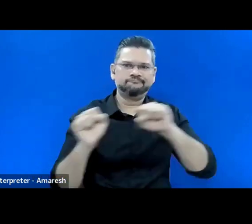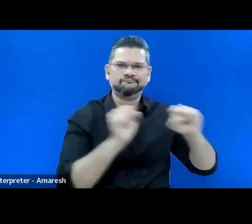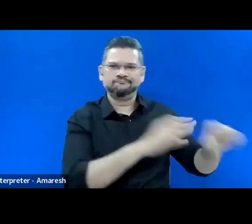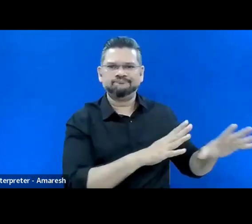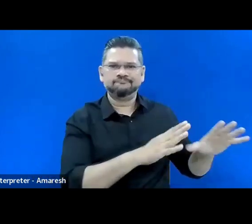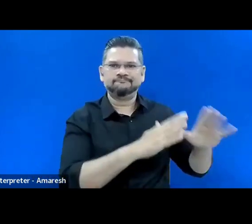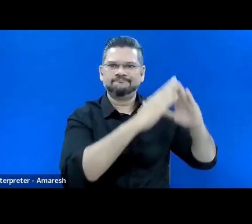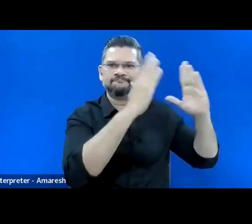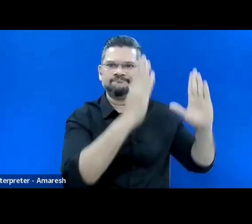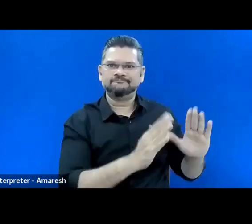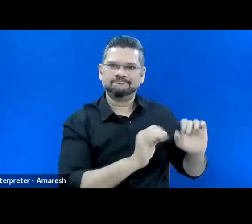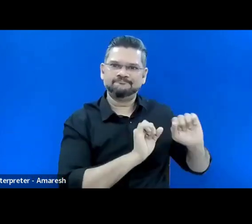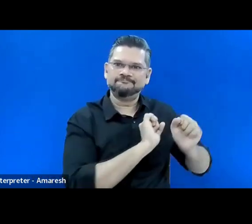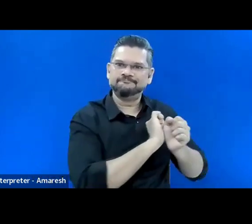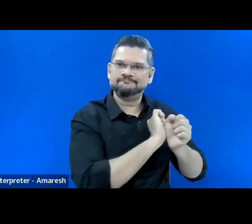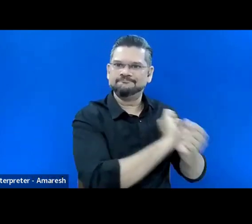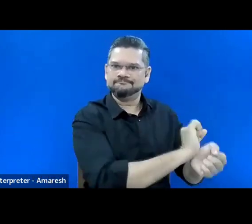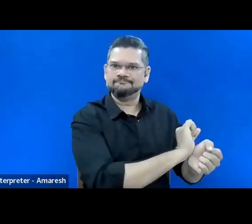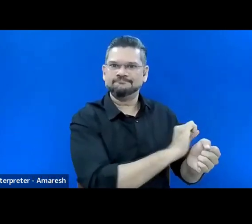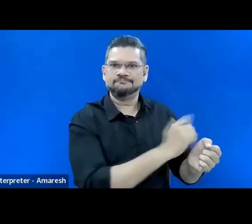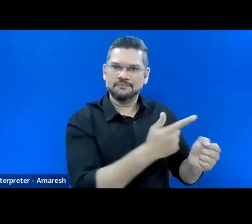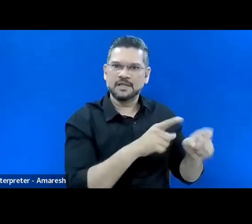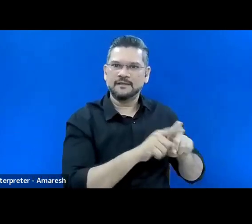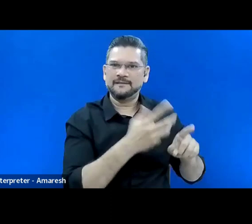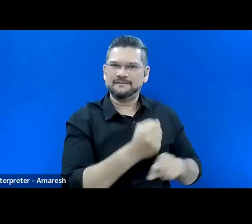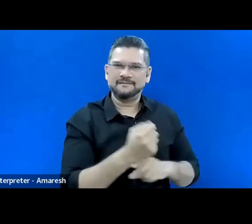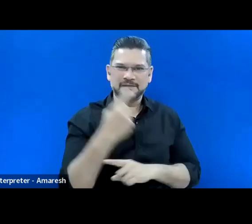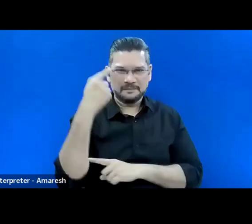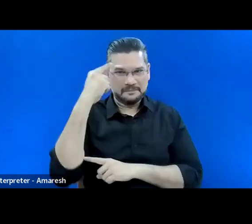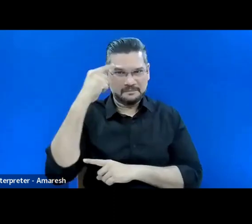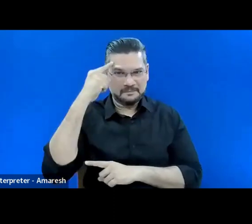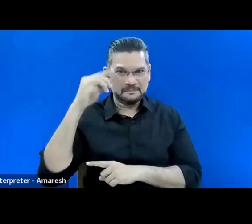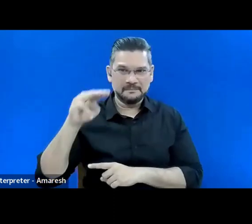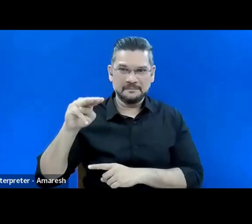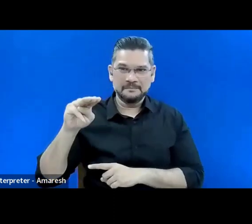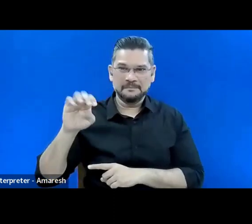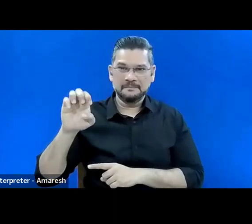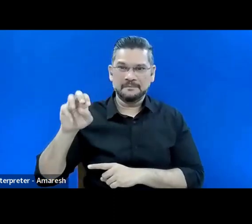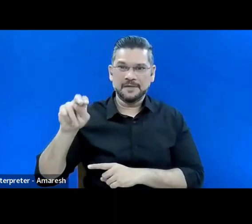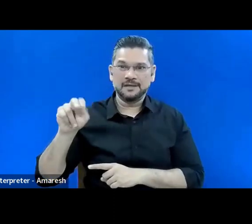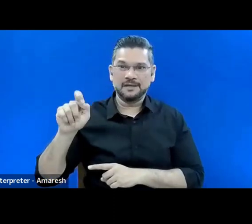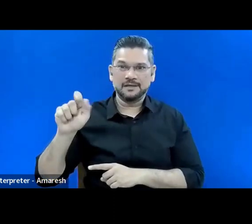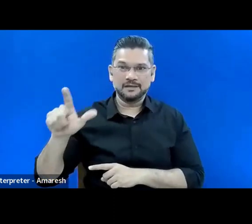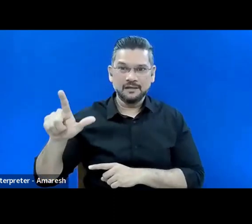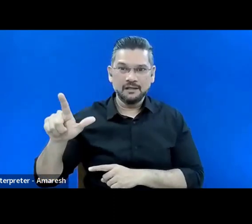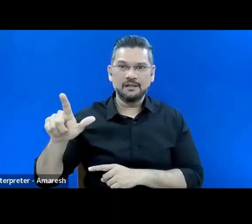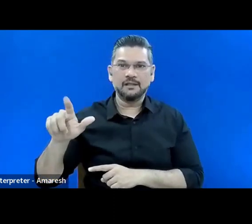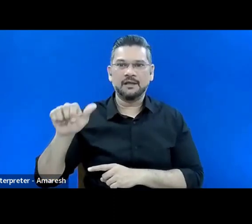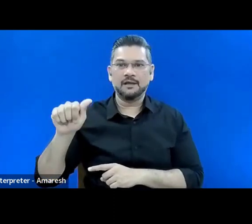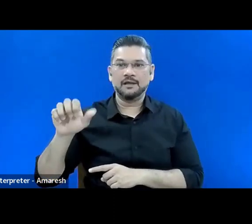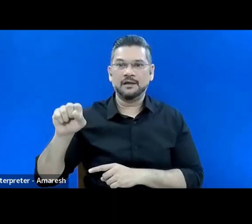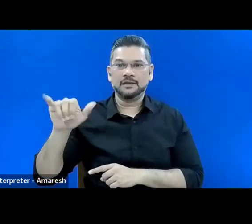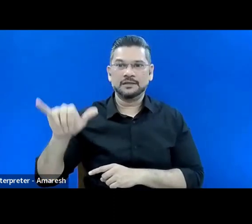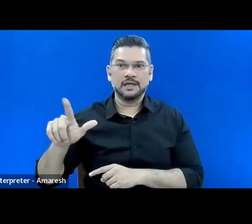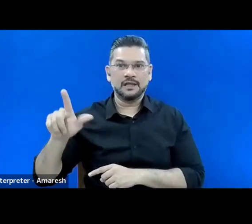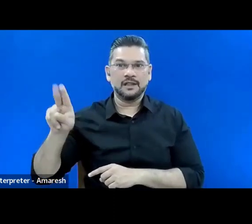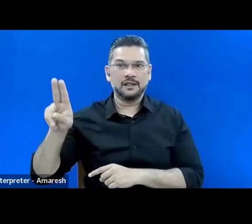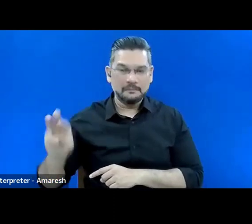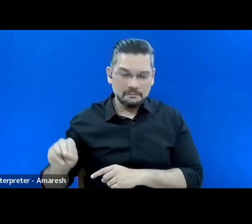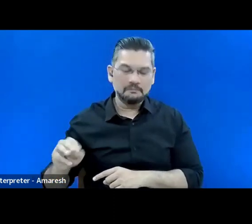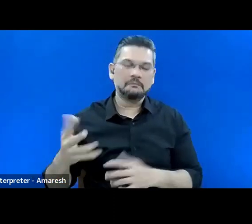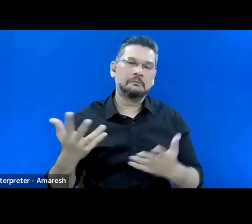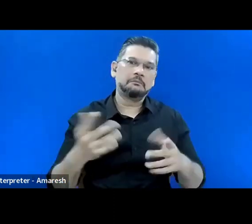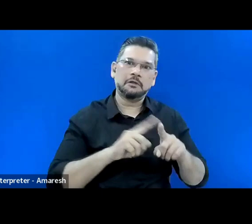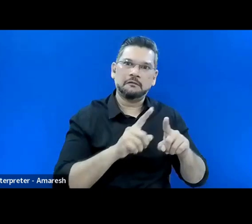commonly found in mental asylums, rehabilitation centers, psychiatric clinics. They visit